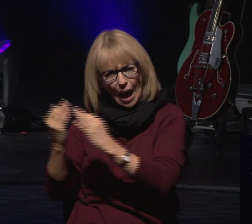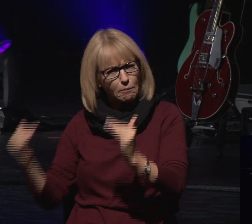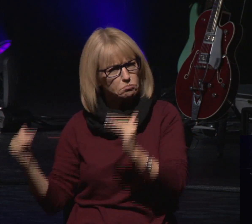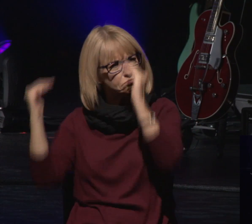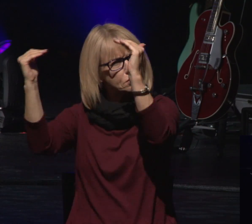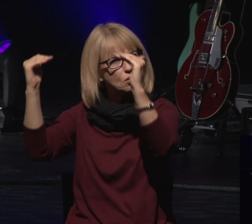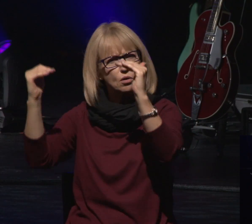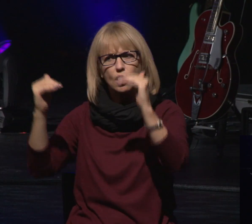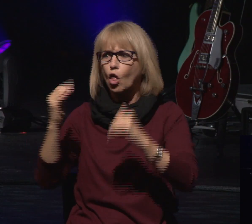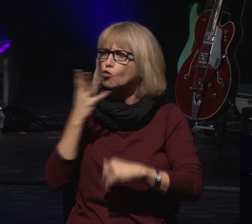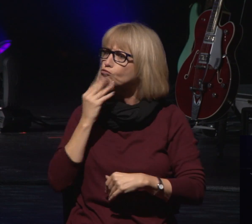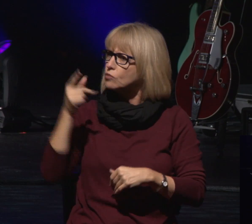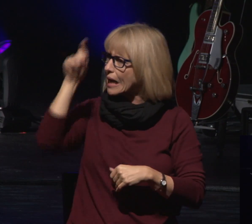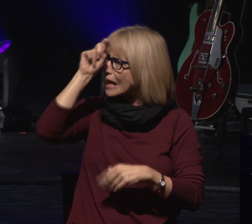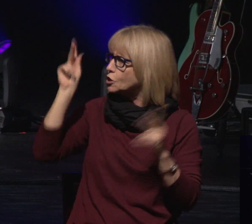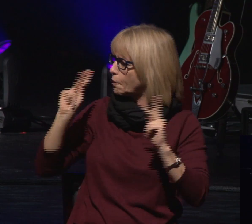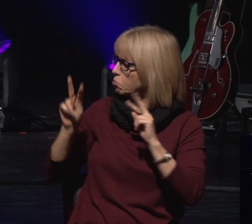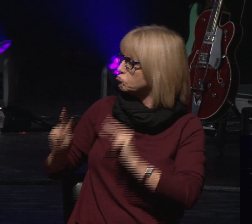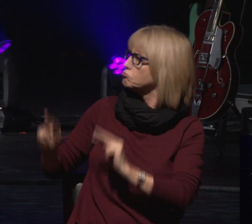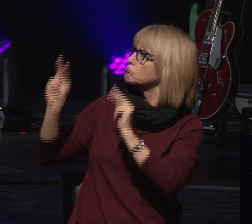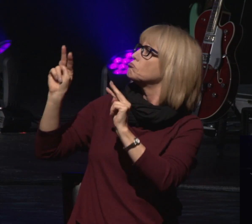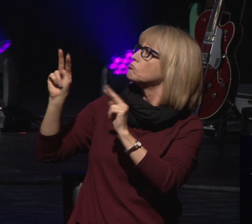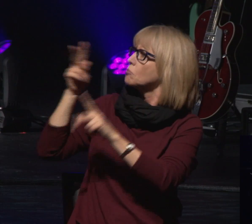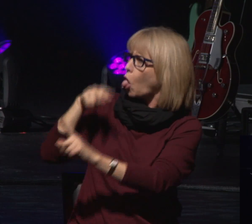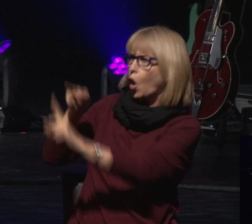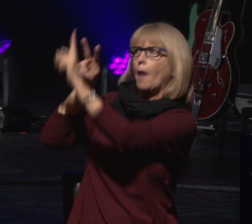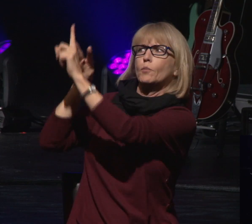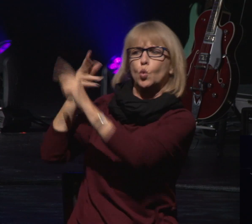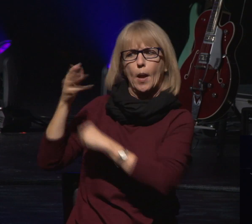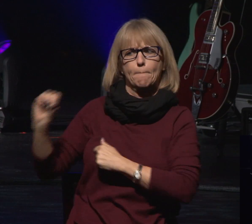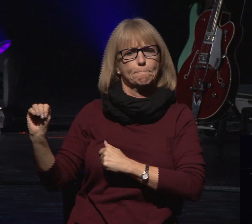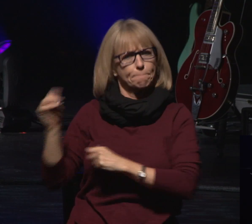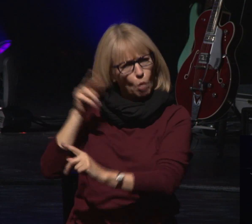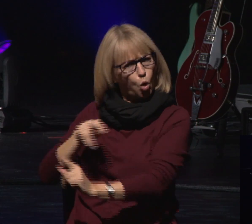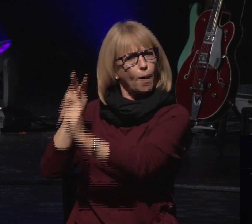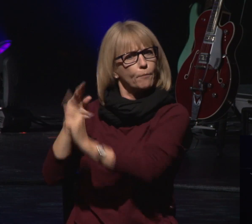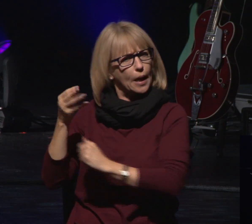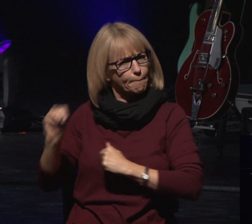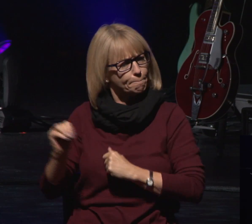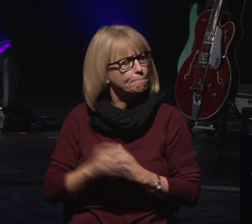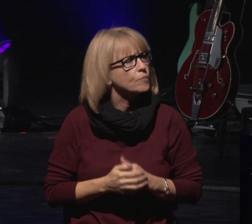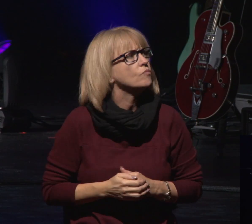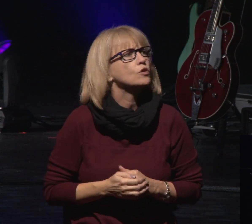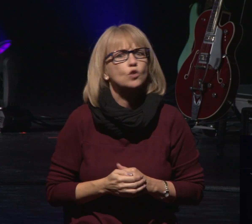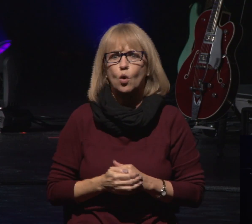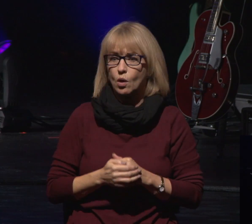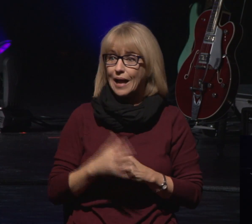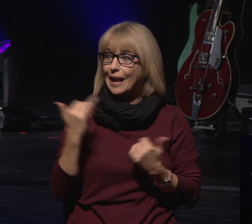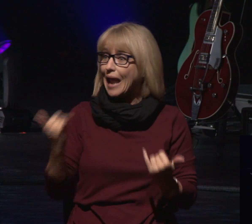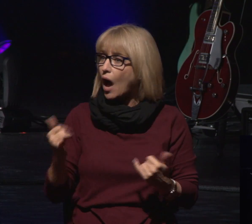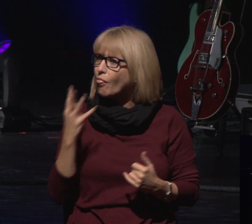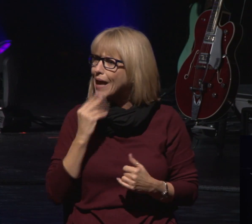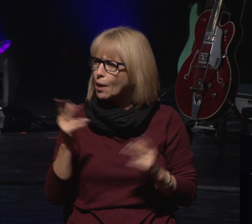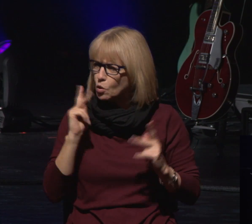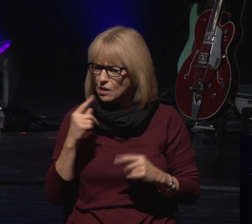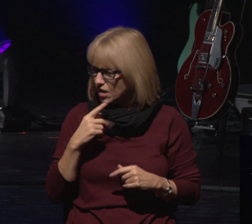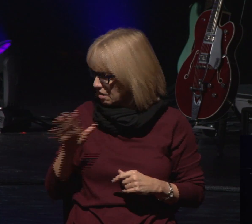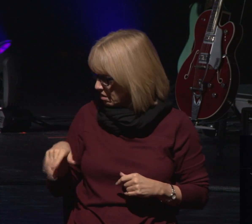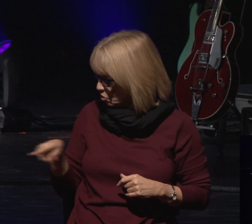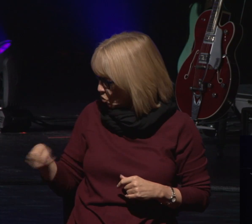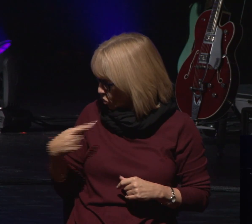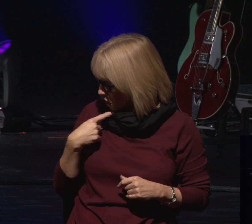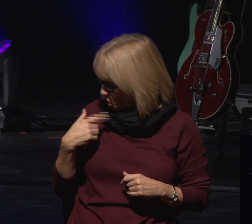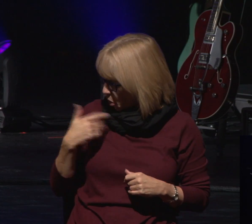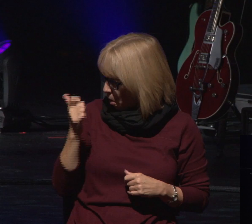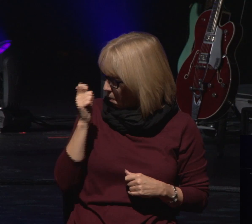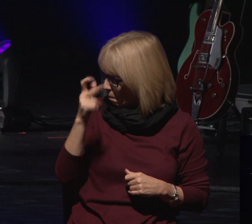were doing really well. When he says, we are going to go back to the land where we came from, I'm sure some of them thought, why? Why would I want